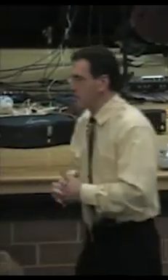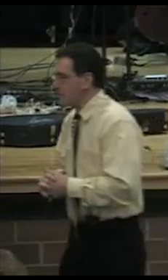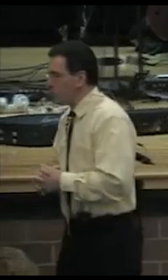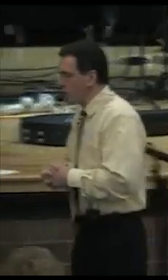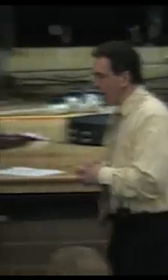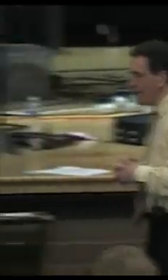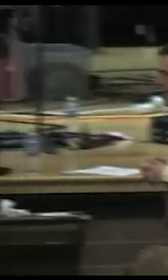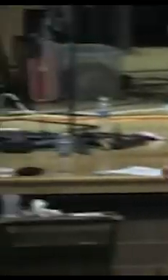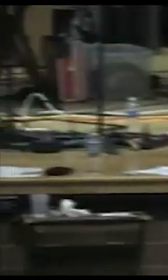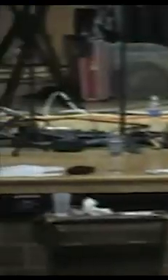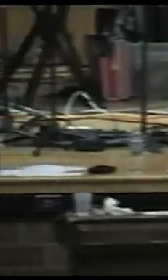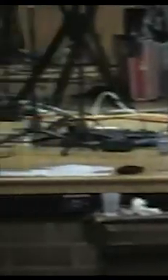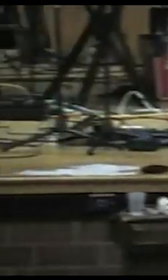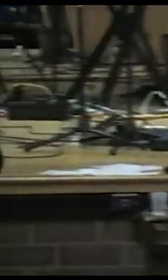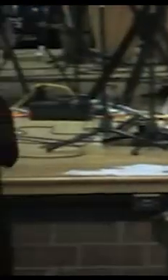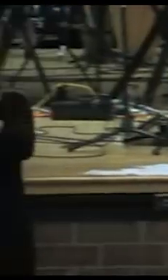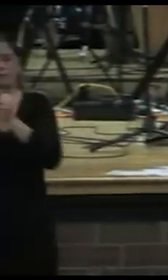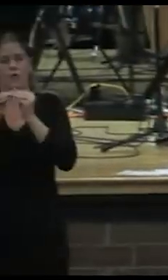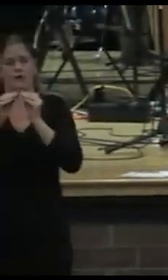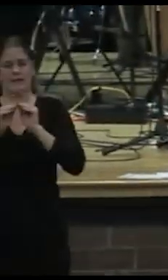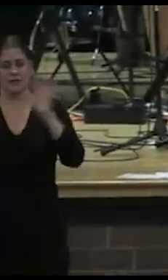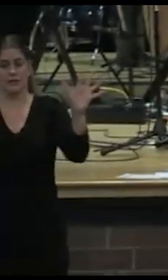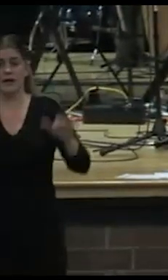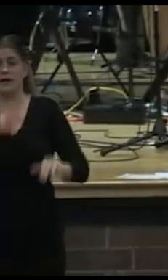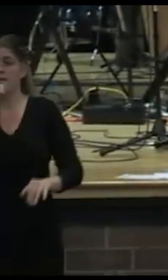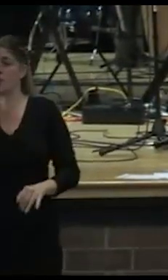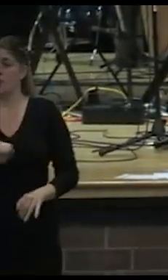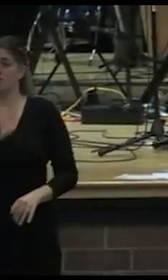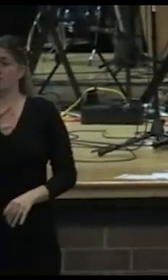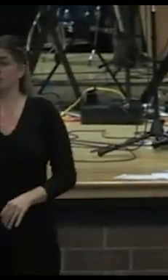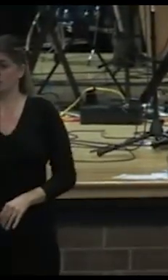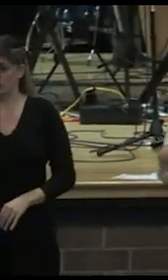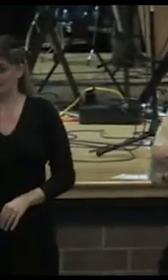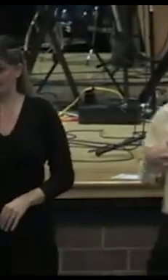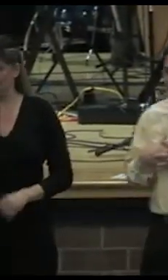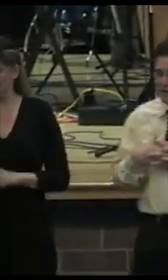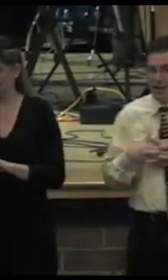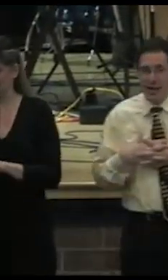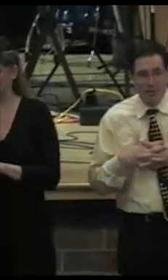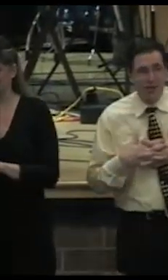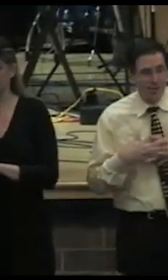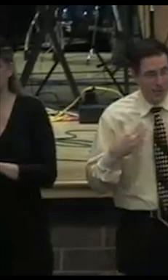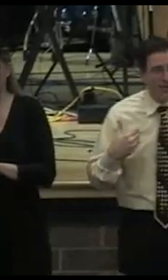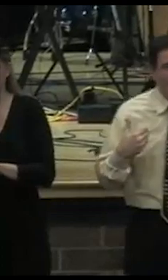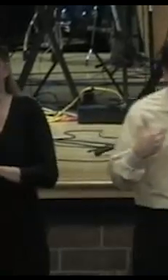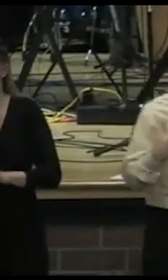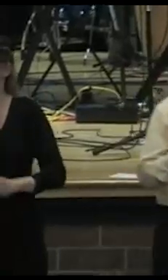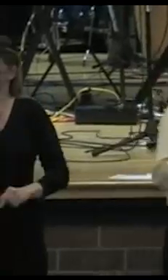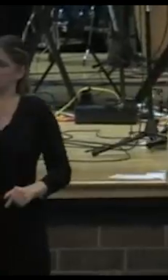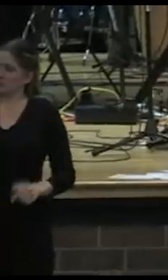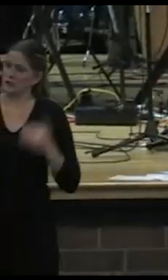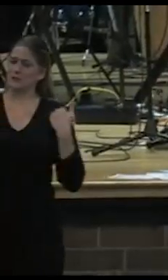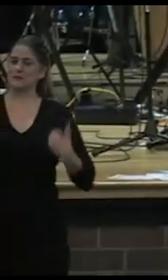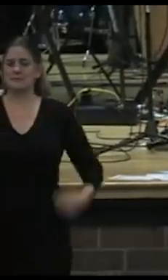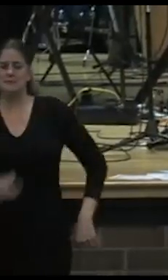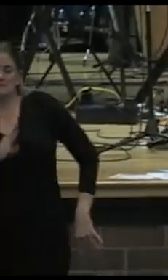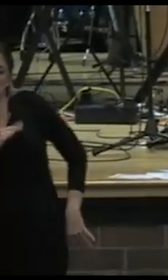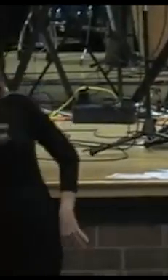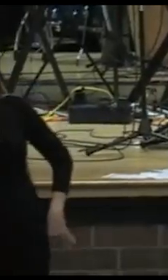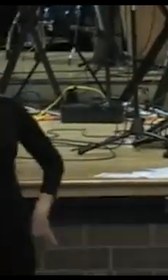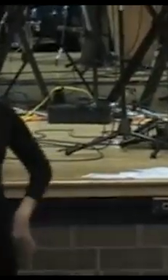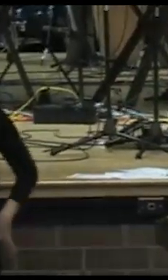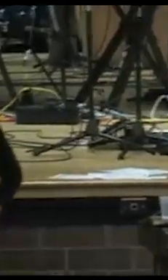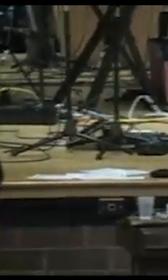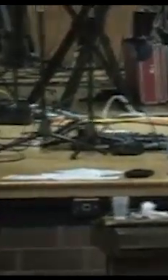lives. Okay, I am 52 years old right now. And I'm looking pretty good for 52, okay?